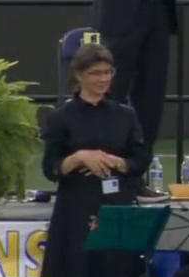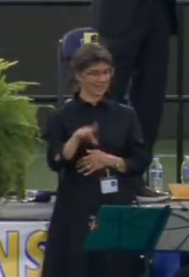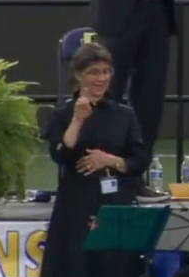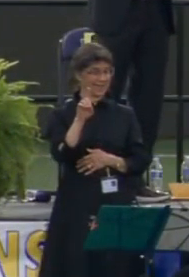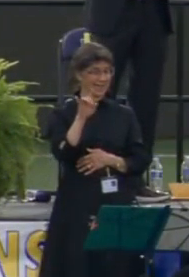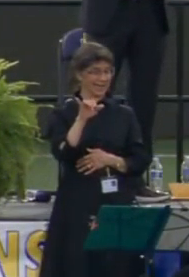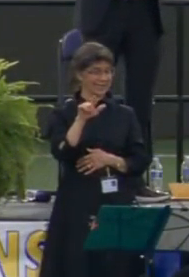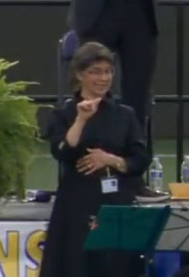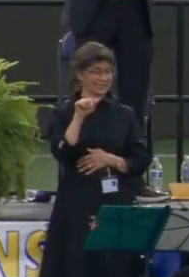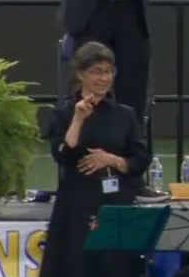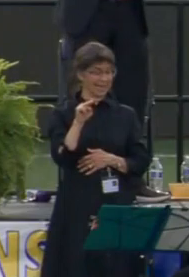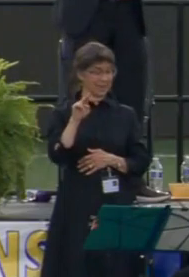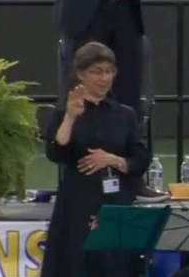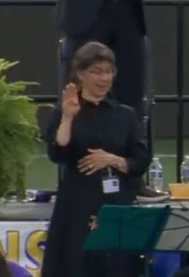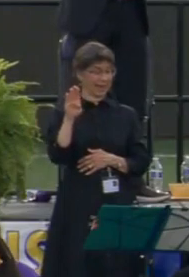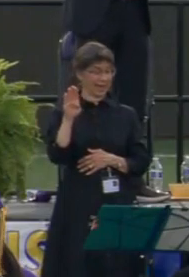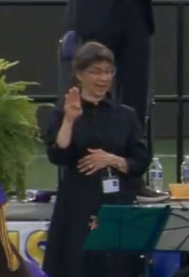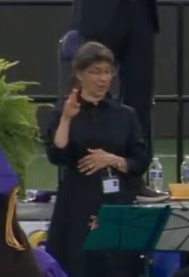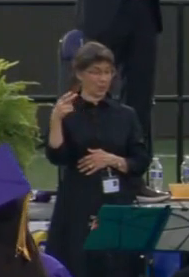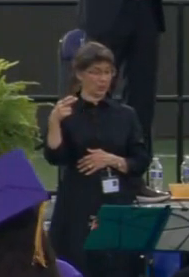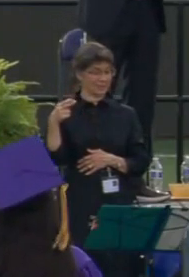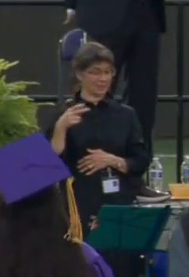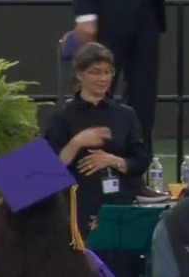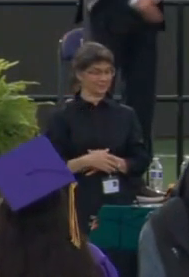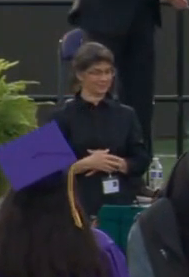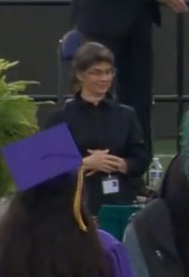Dylan Blake Horst.